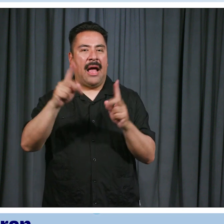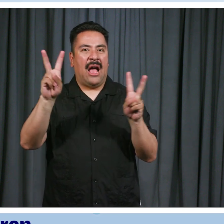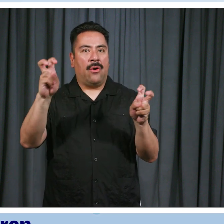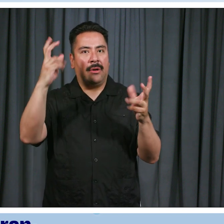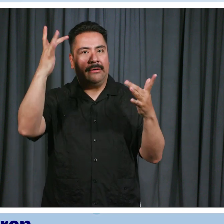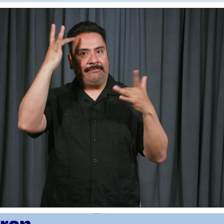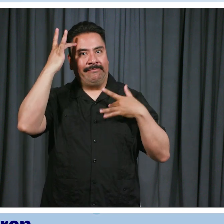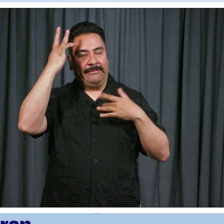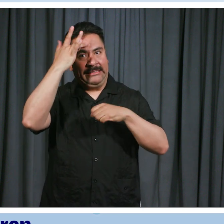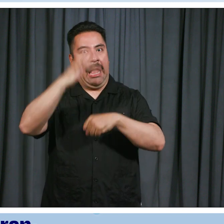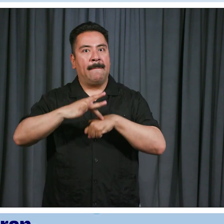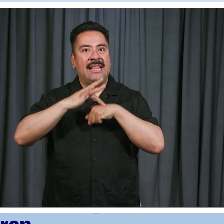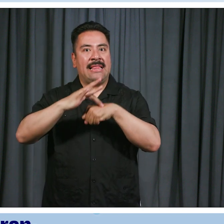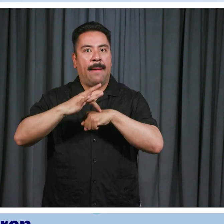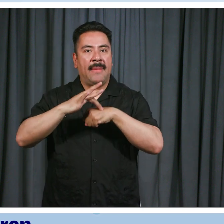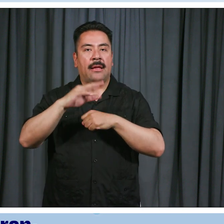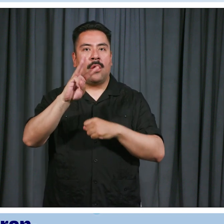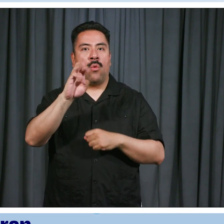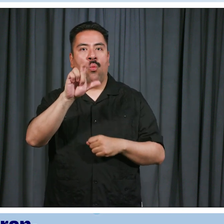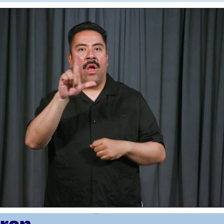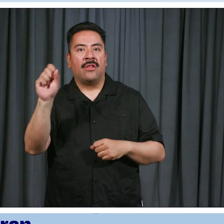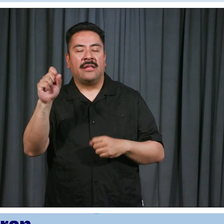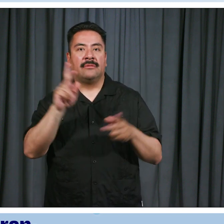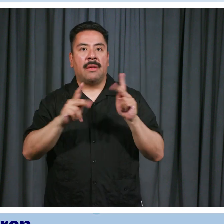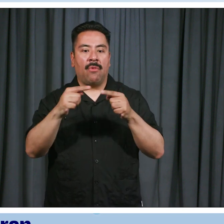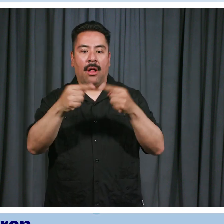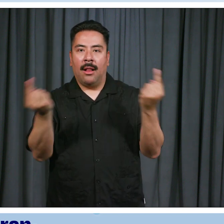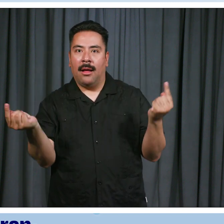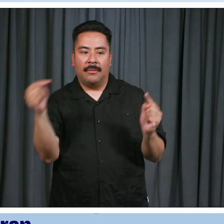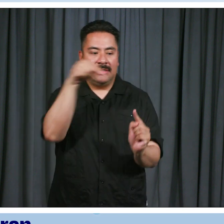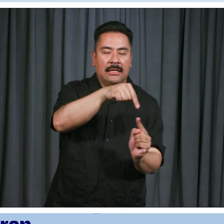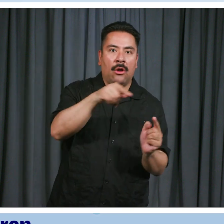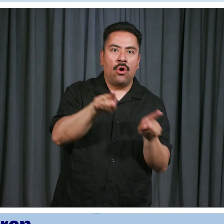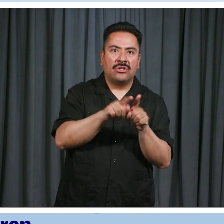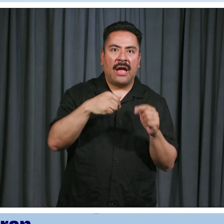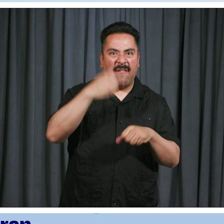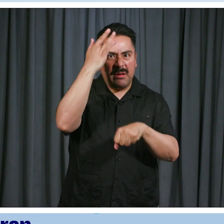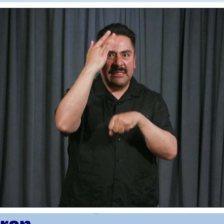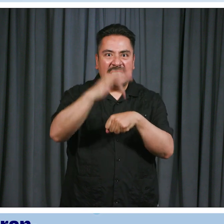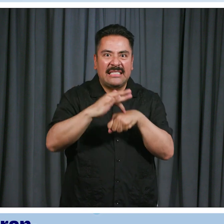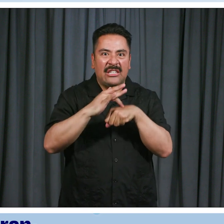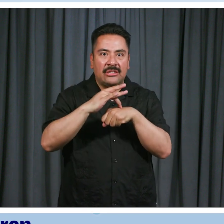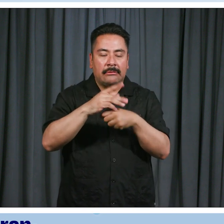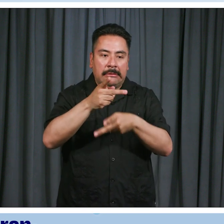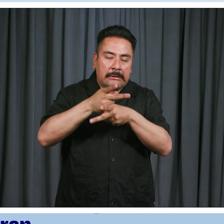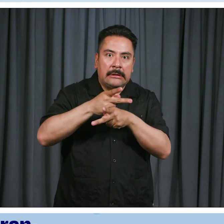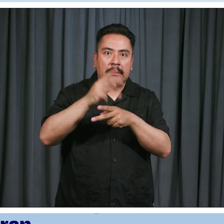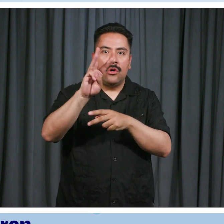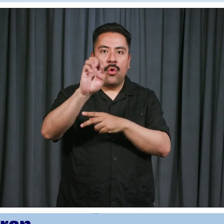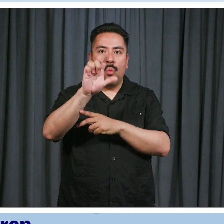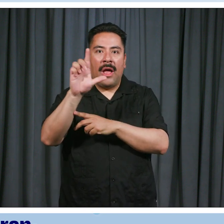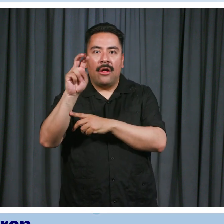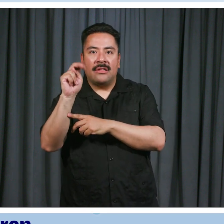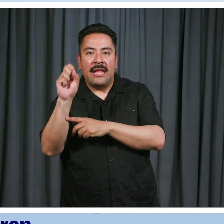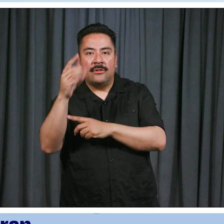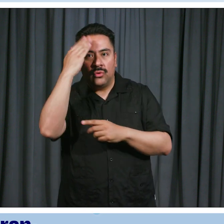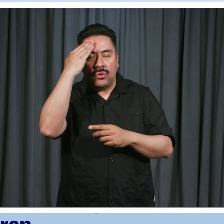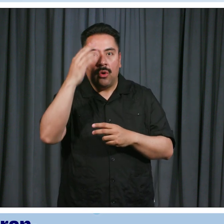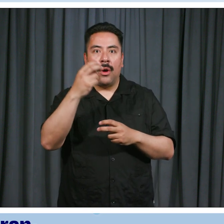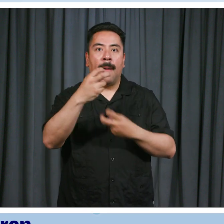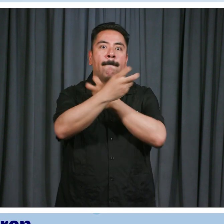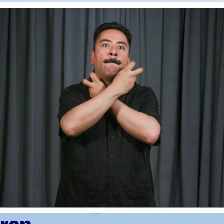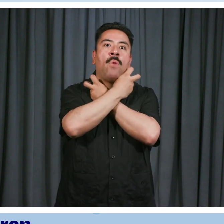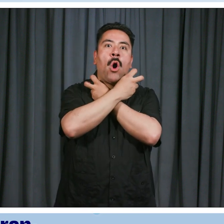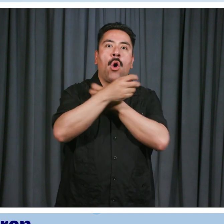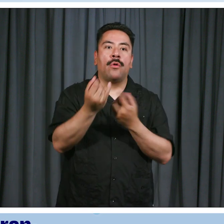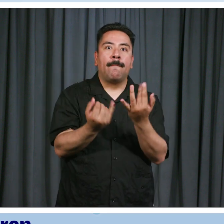of wellness, that people on the other end, like there's also this obsession about wellness. And, you know, I'm going to drink my bone broth.